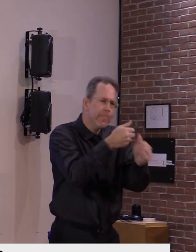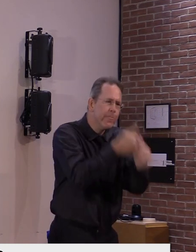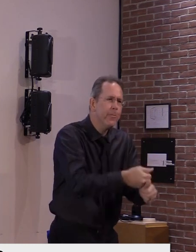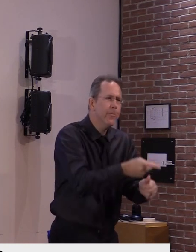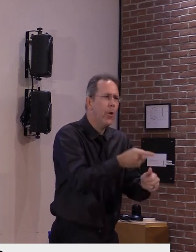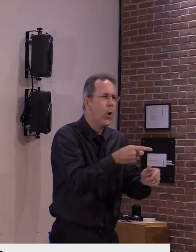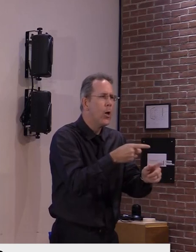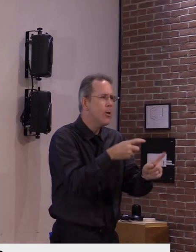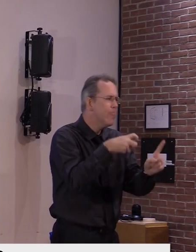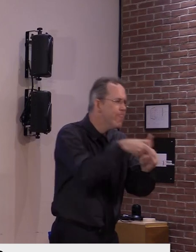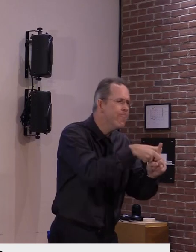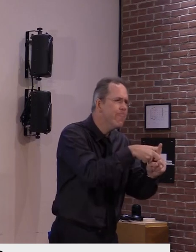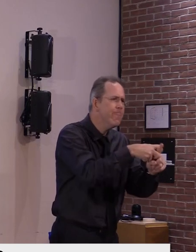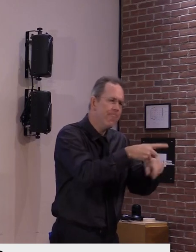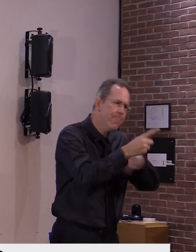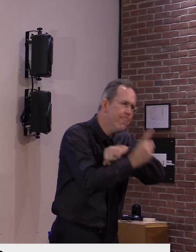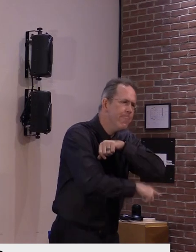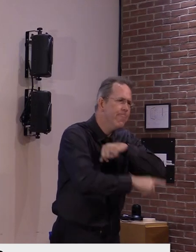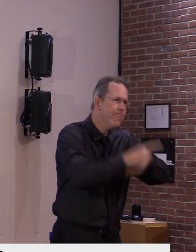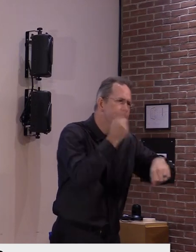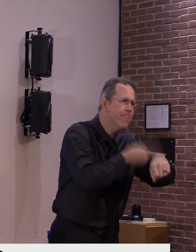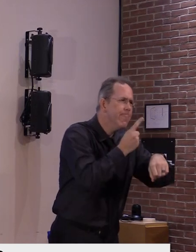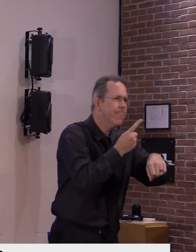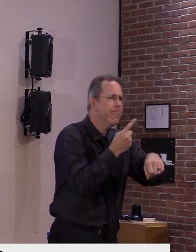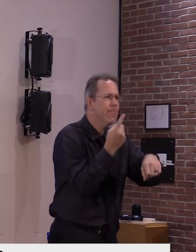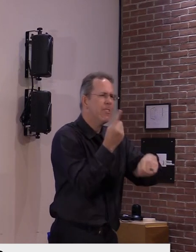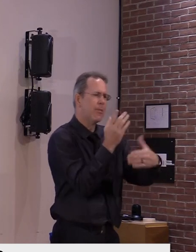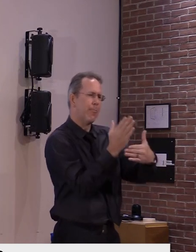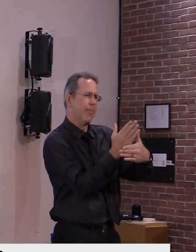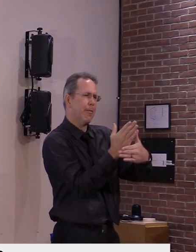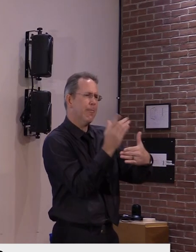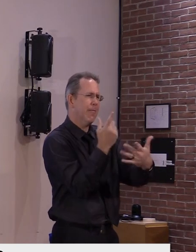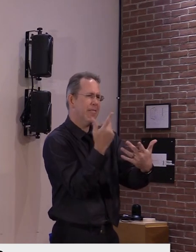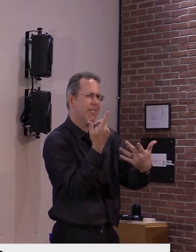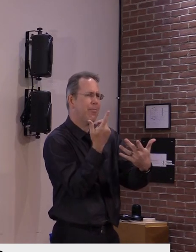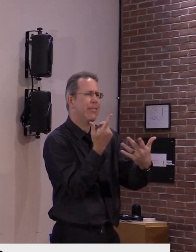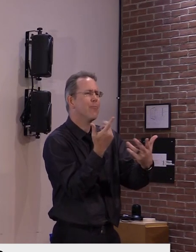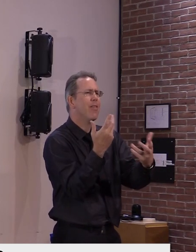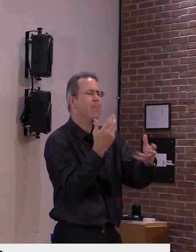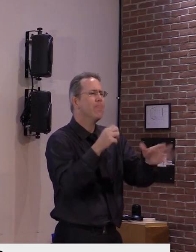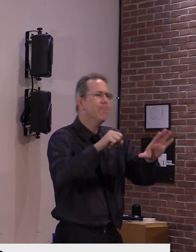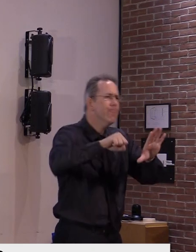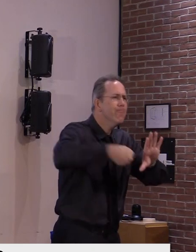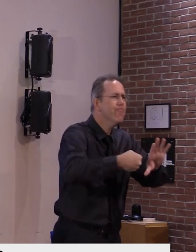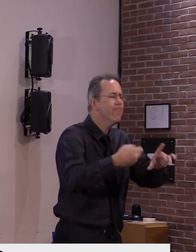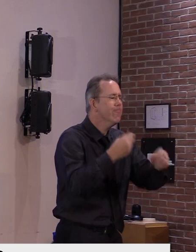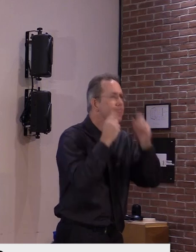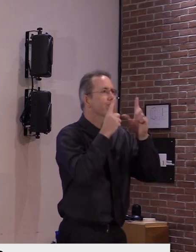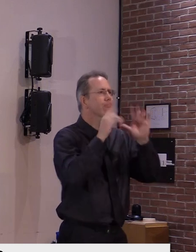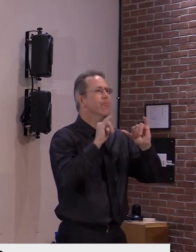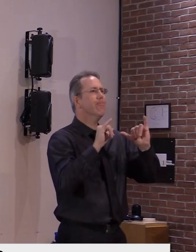angels, but, there are issues with that.